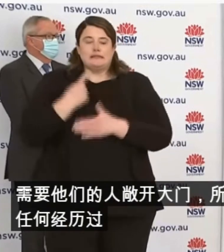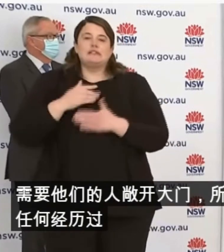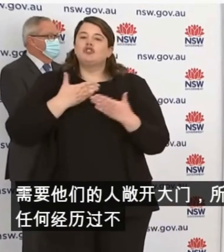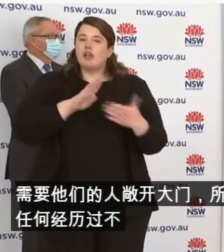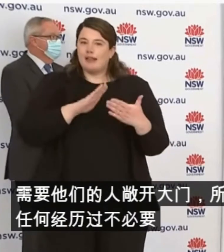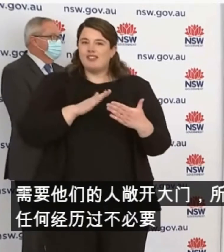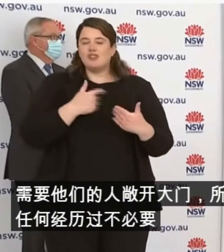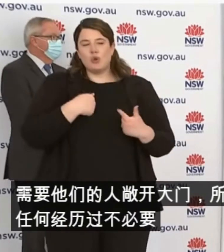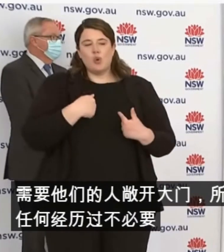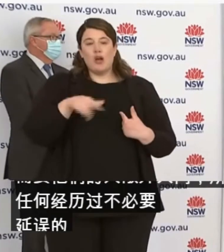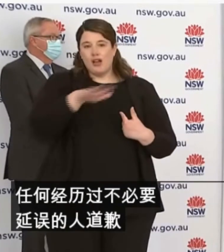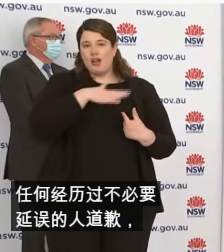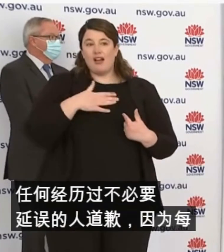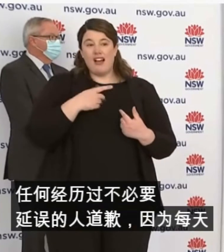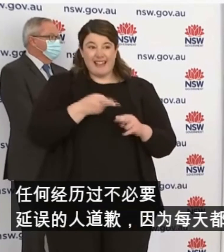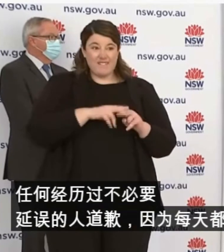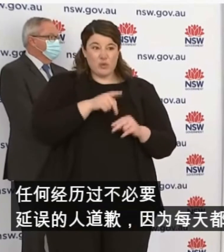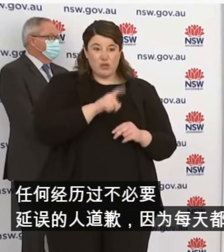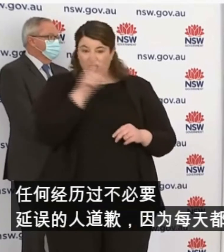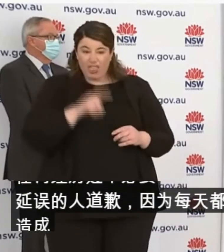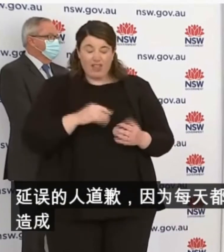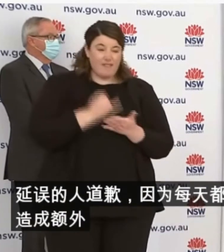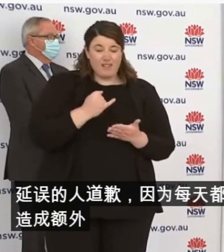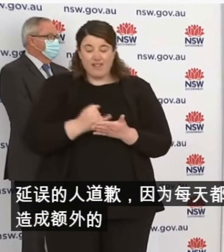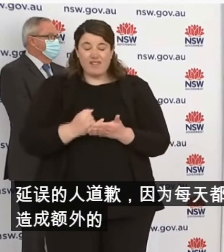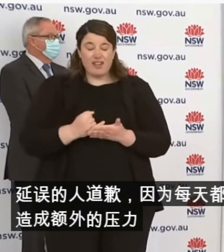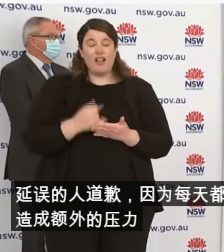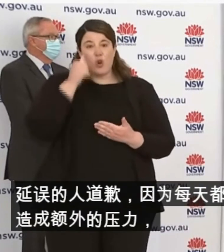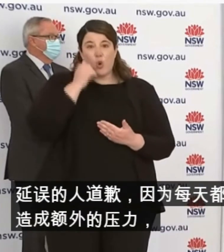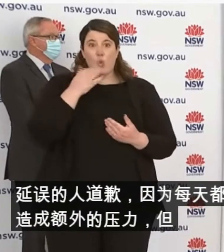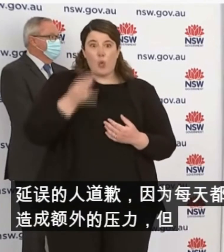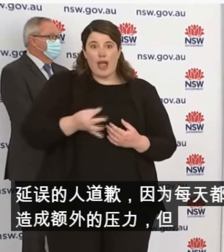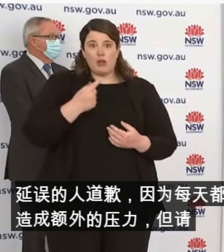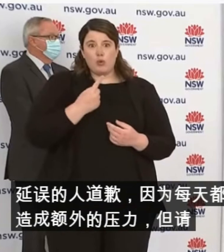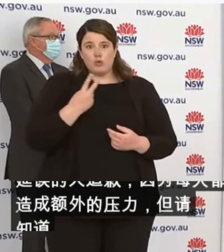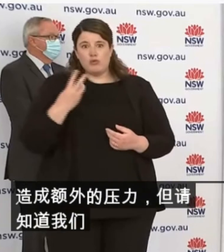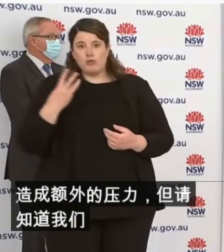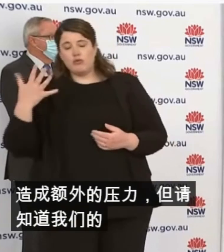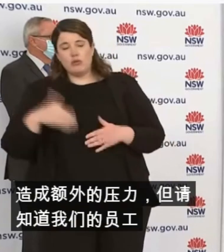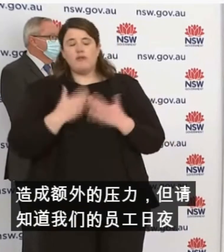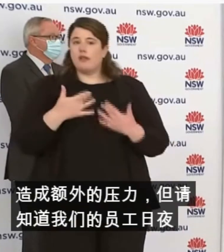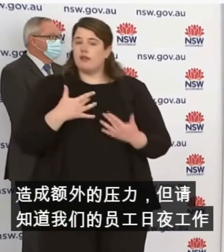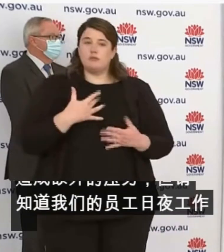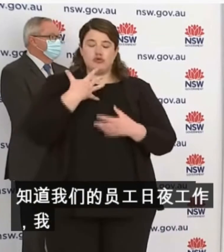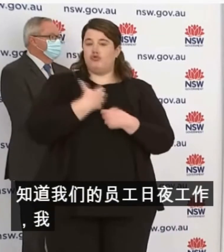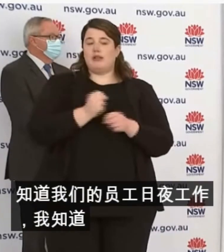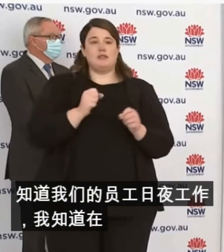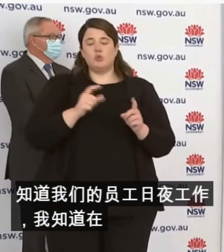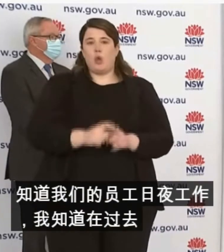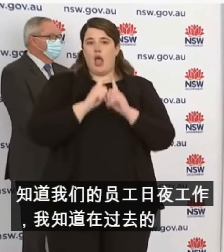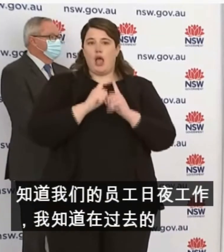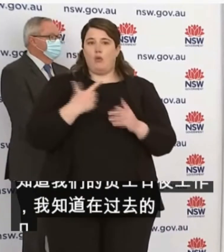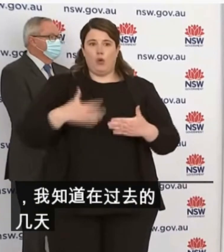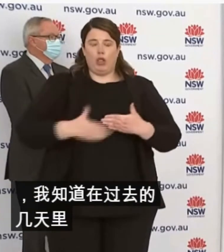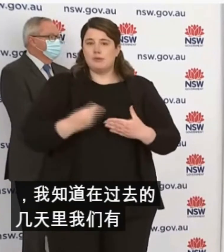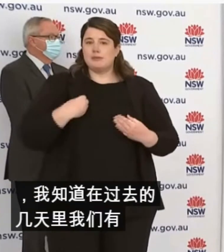who's experienced unnecessary delay, because every day causes additional stress. But please know that our people are working night and day, and I understand in the